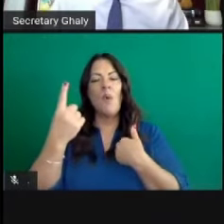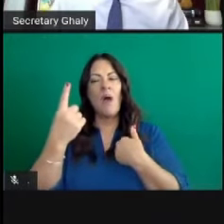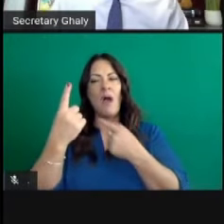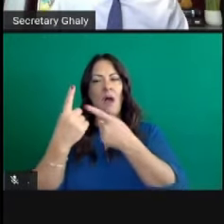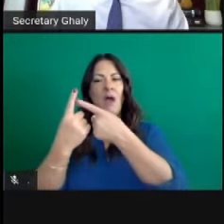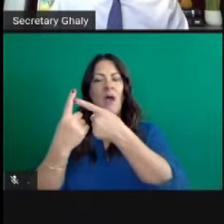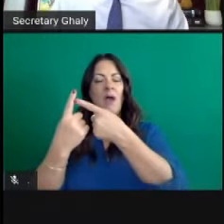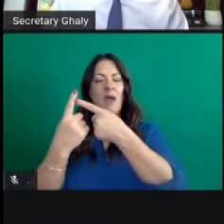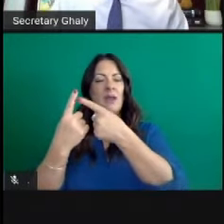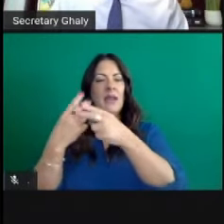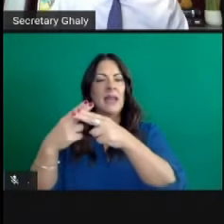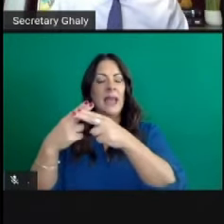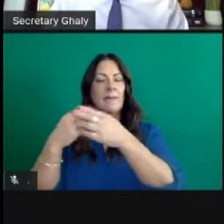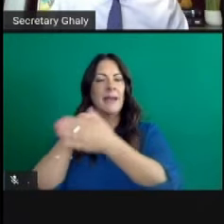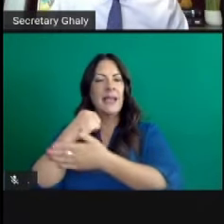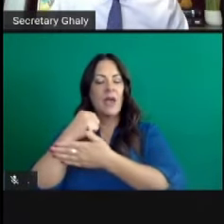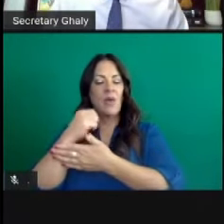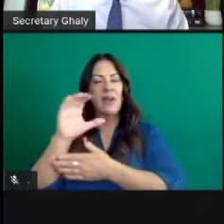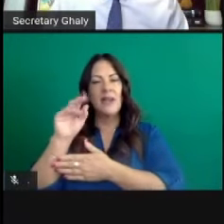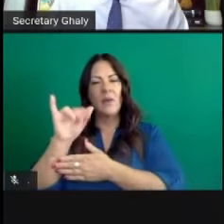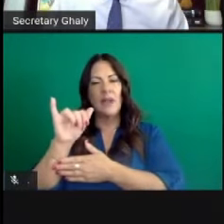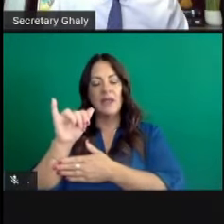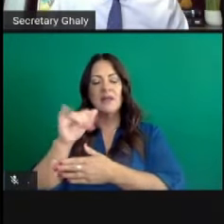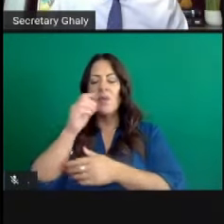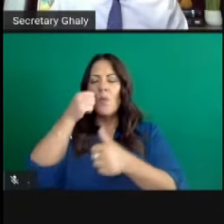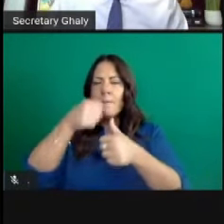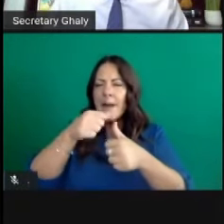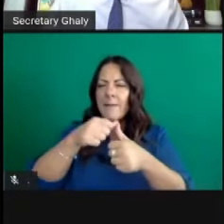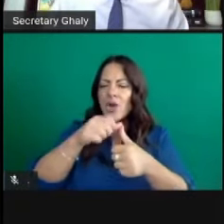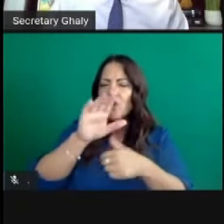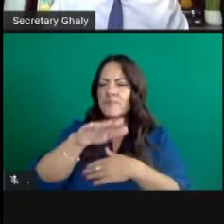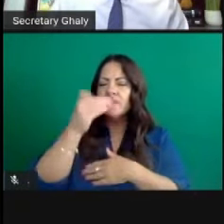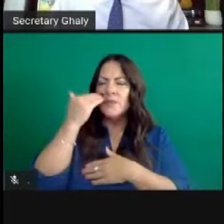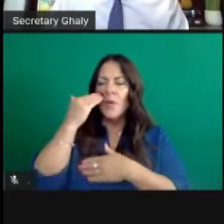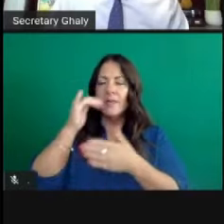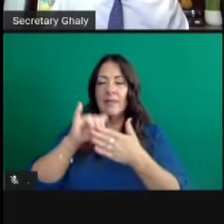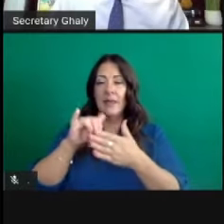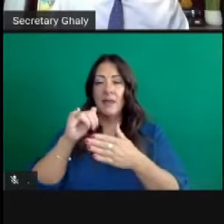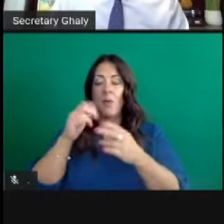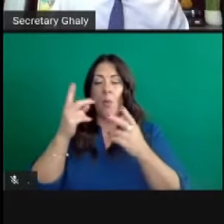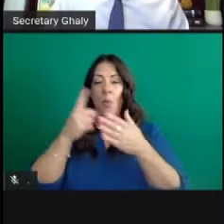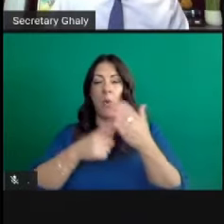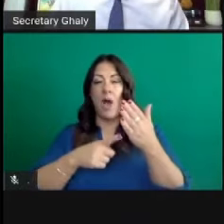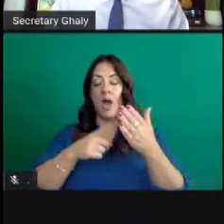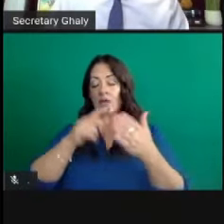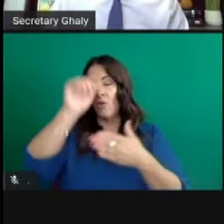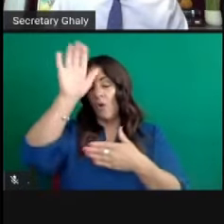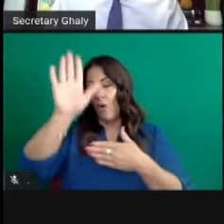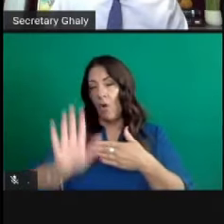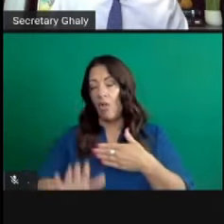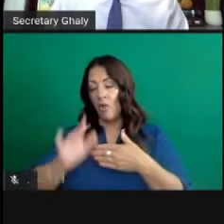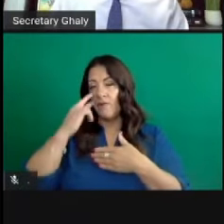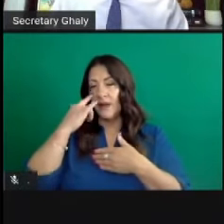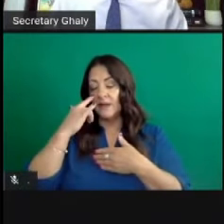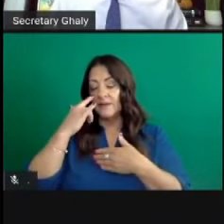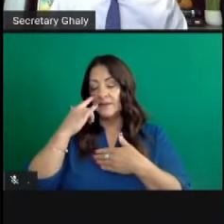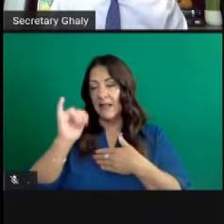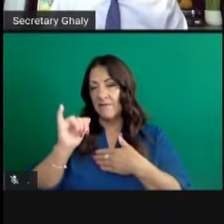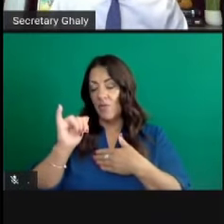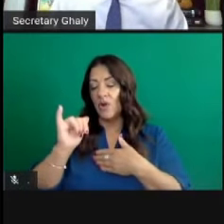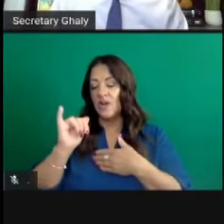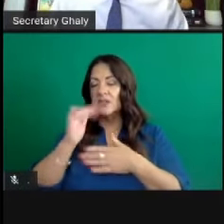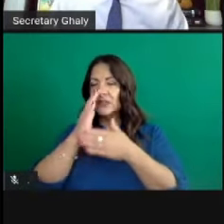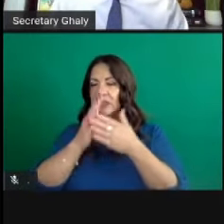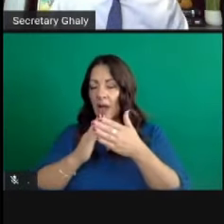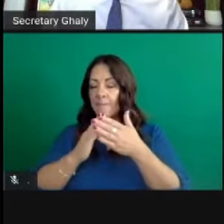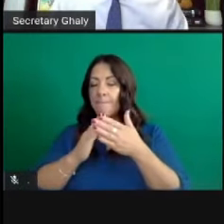reminder that the baseline transmission rates of COVID across our state are indeed going up, that it's not